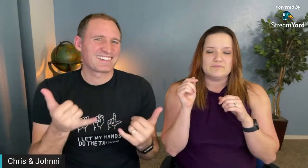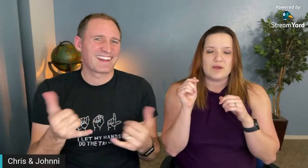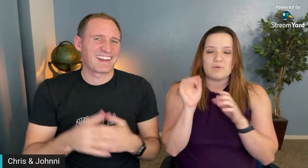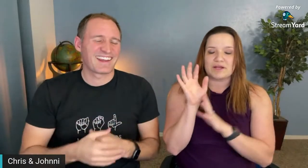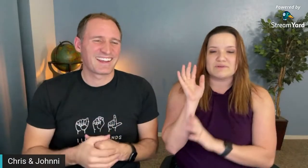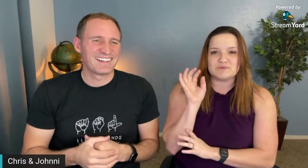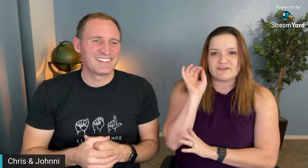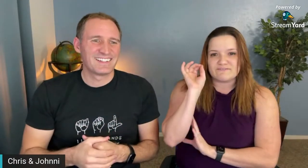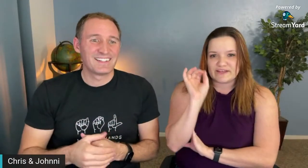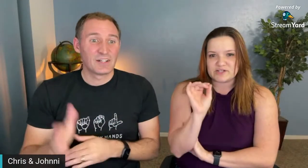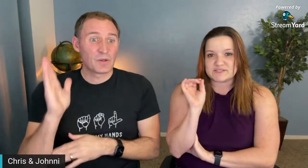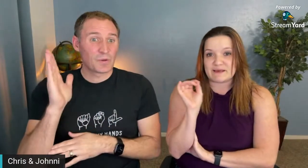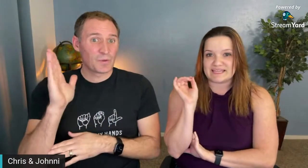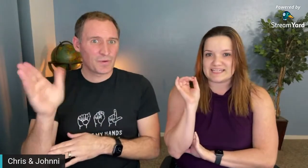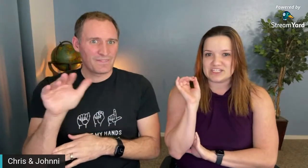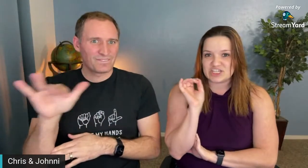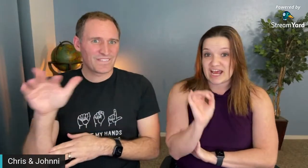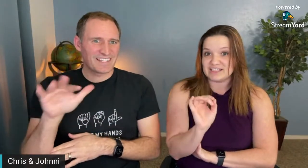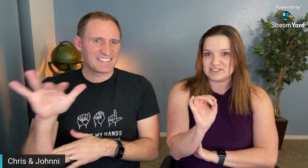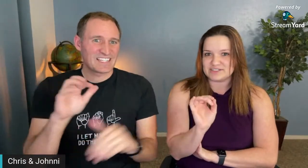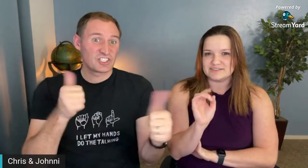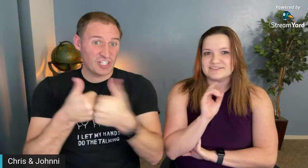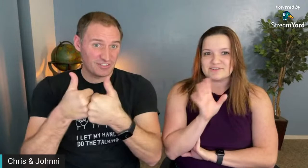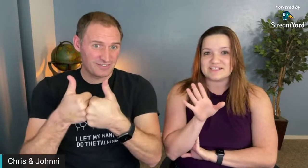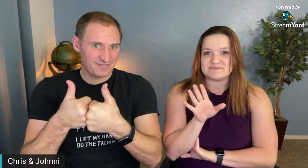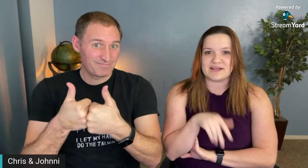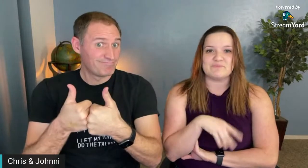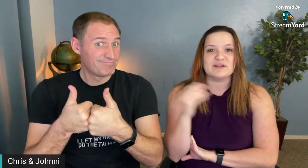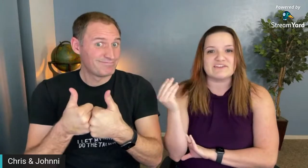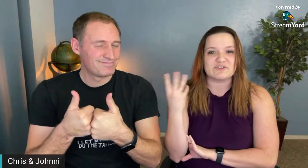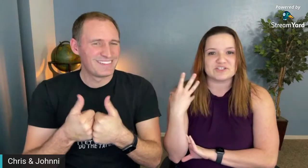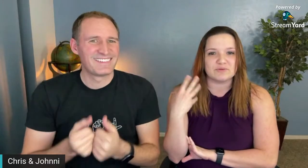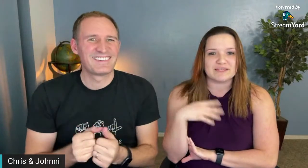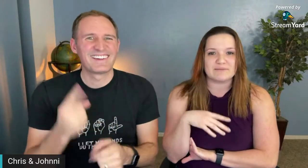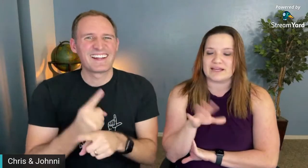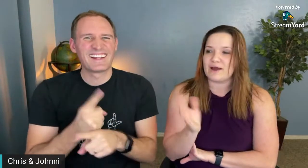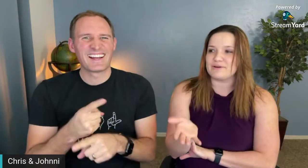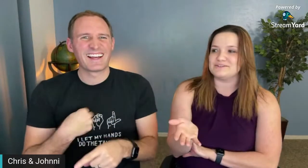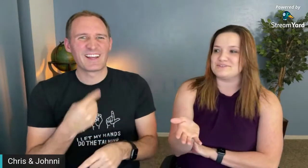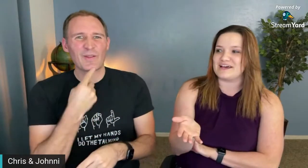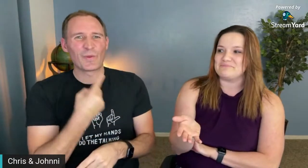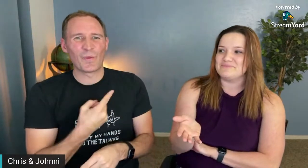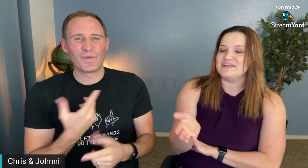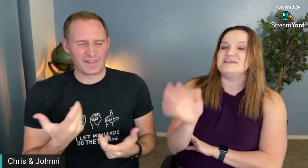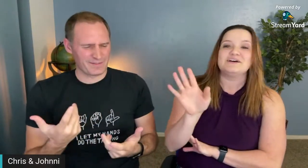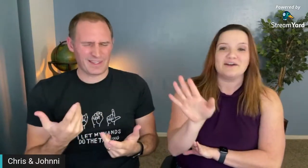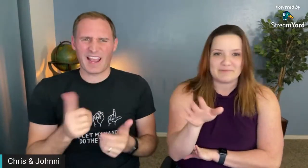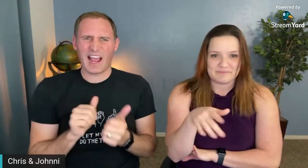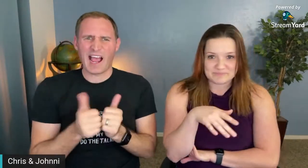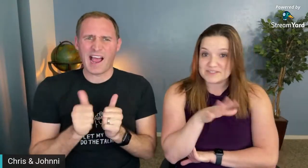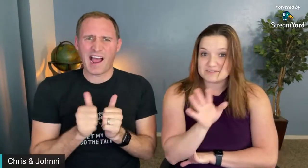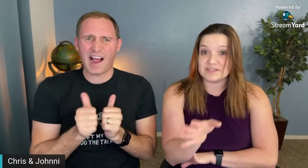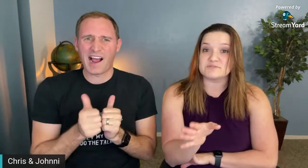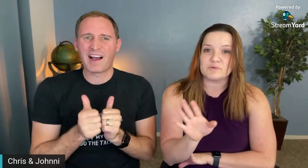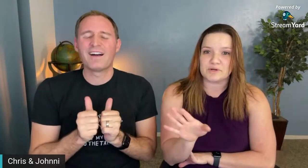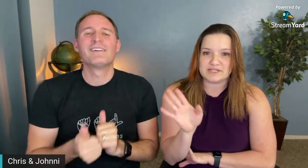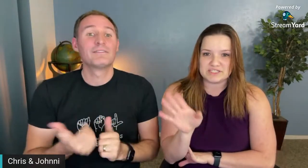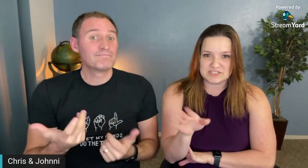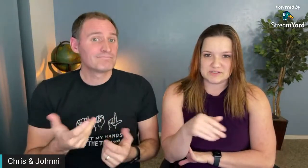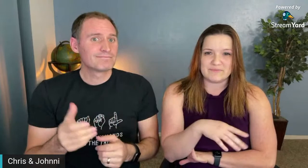We're going to be doing a finger spelling challenge. Crazy, right? When he first told me that, I'm like, how are we going to do that? Okay. So here's what we're going to do.